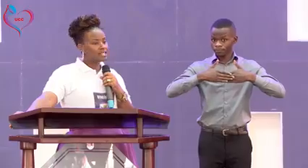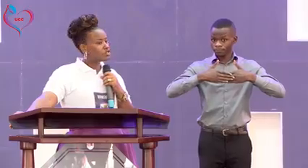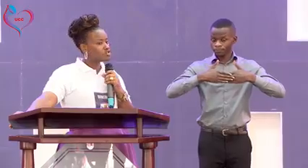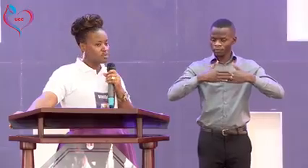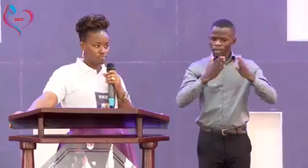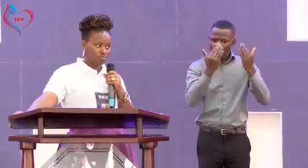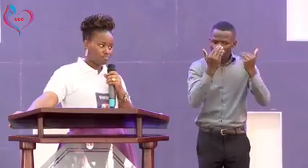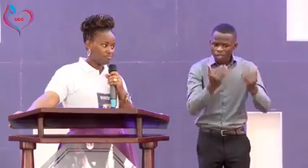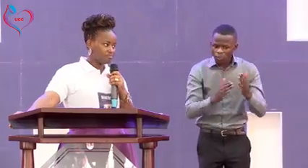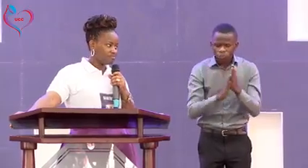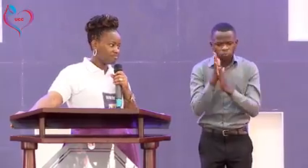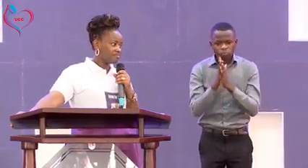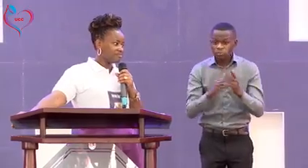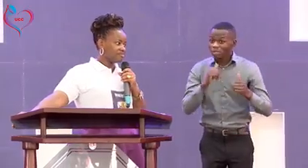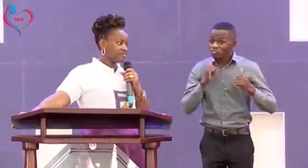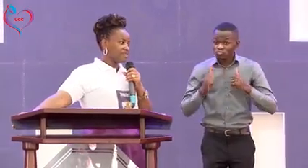That trip,